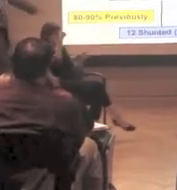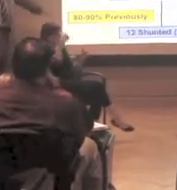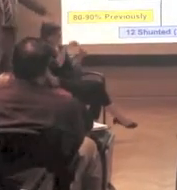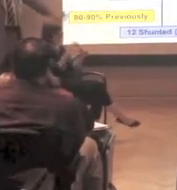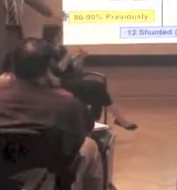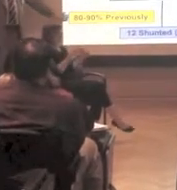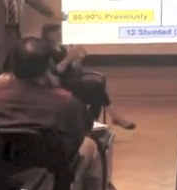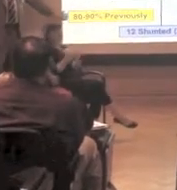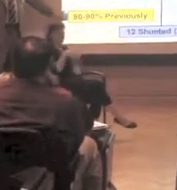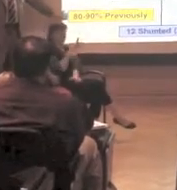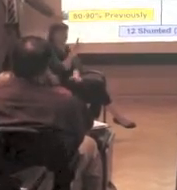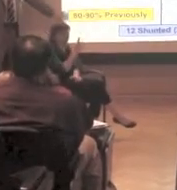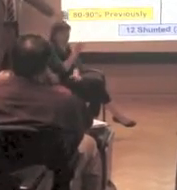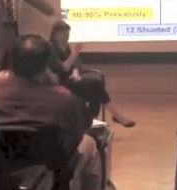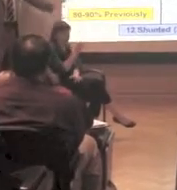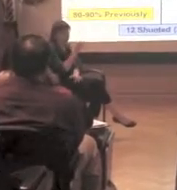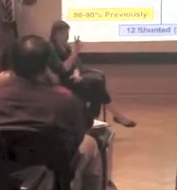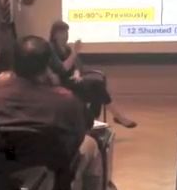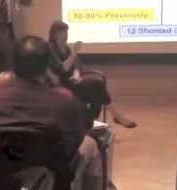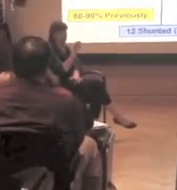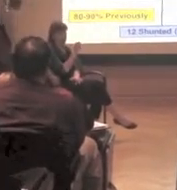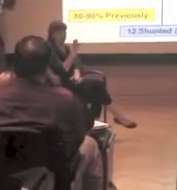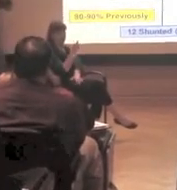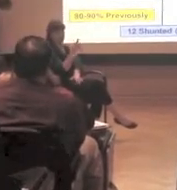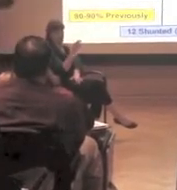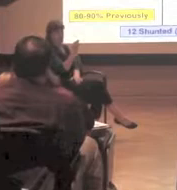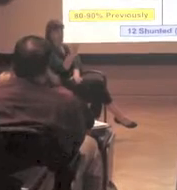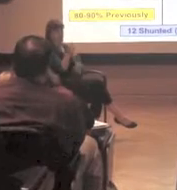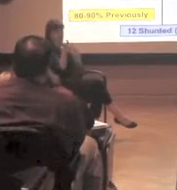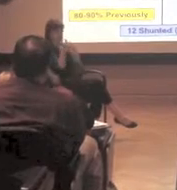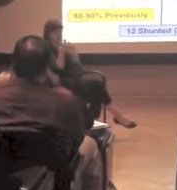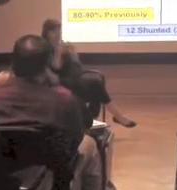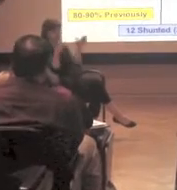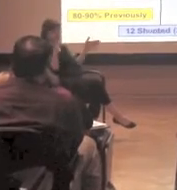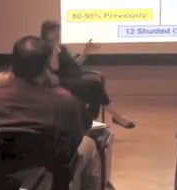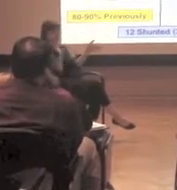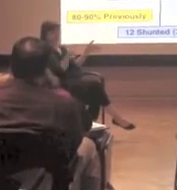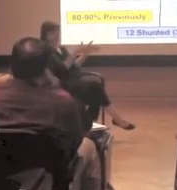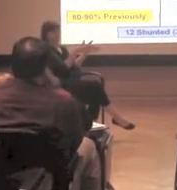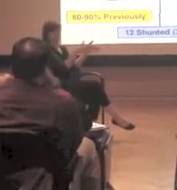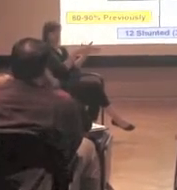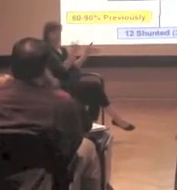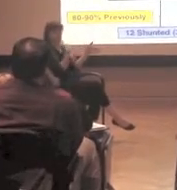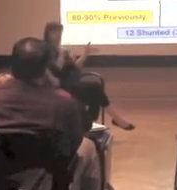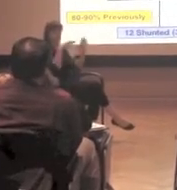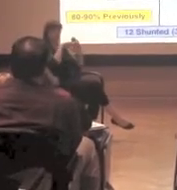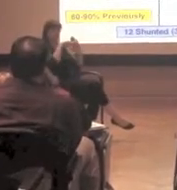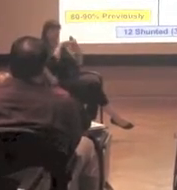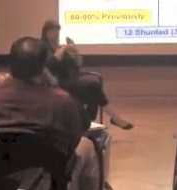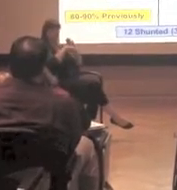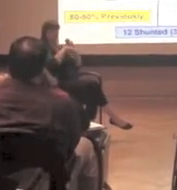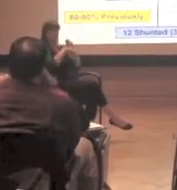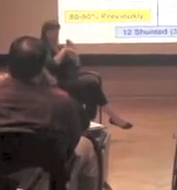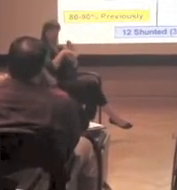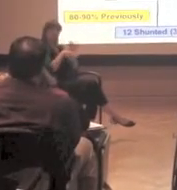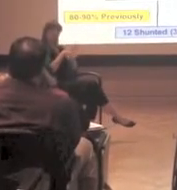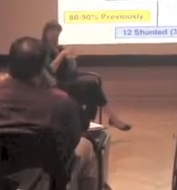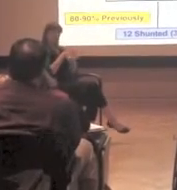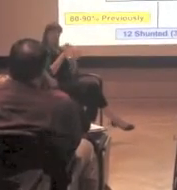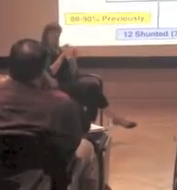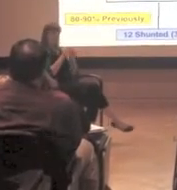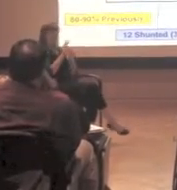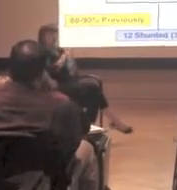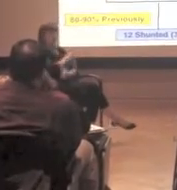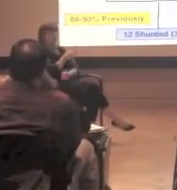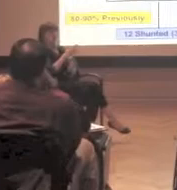that used to be 80 to 90%. So, and that's coming down. There's a learning curve, and more patients are becoming